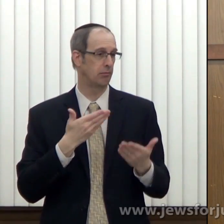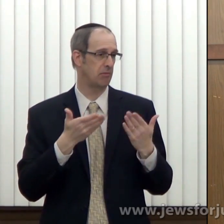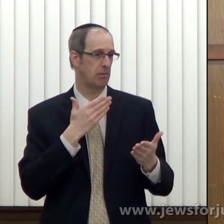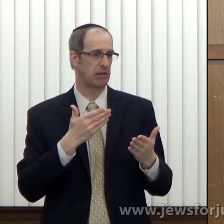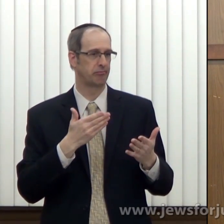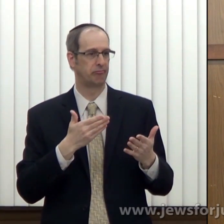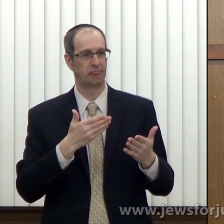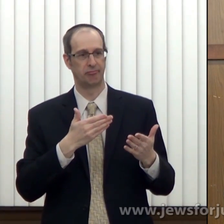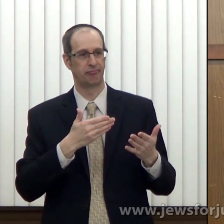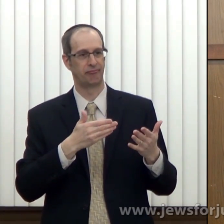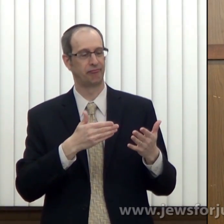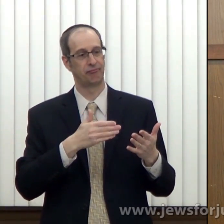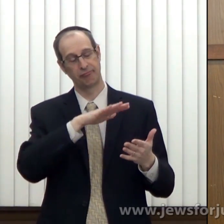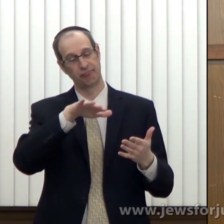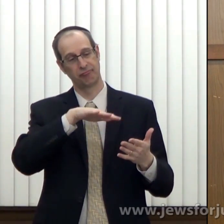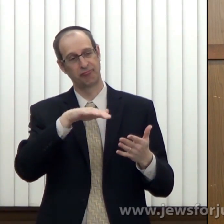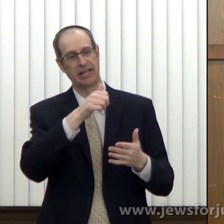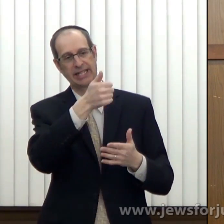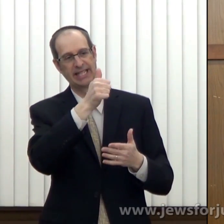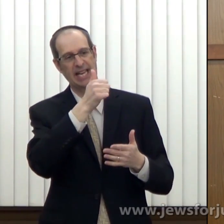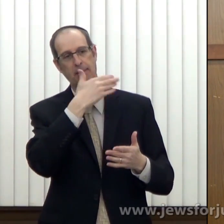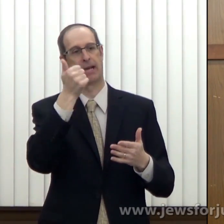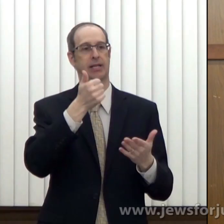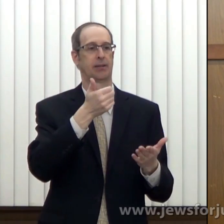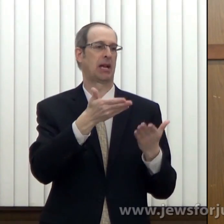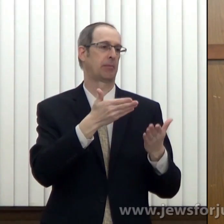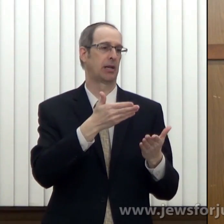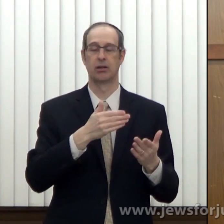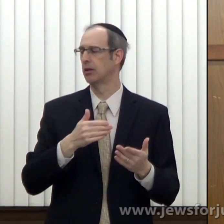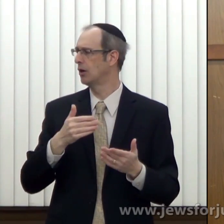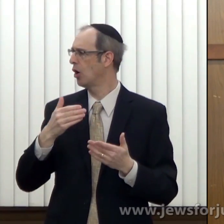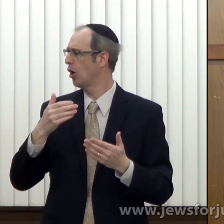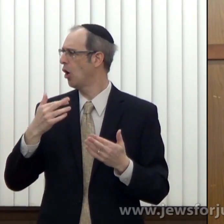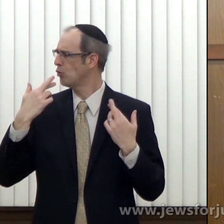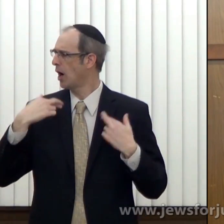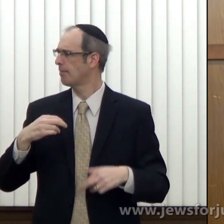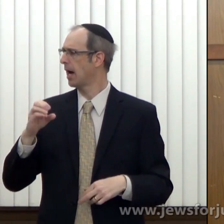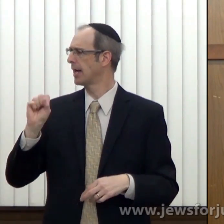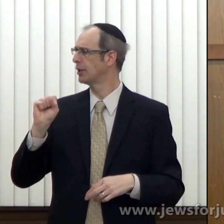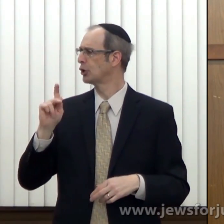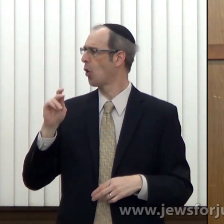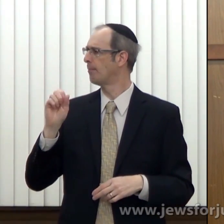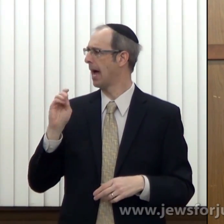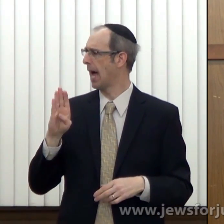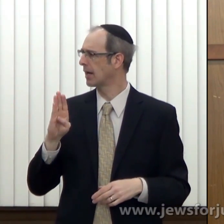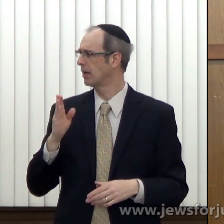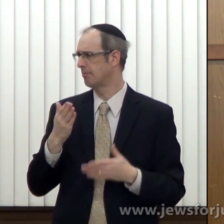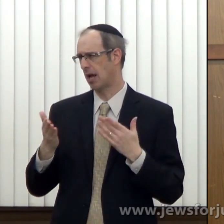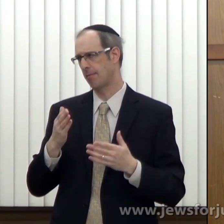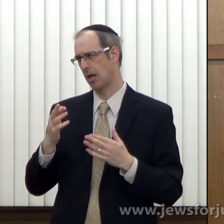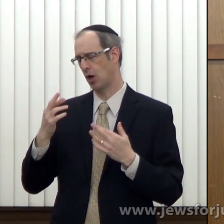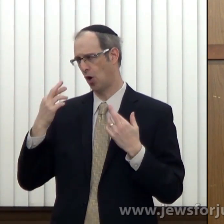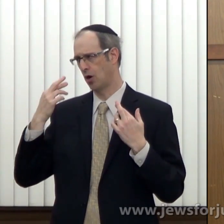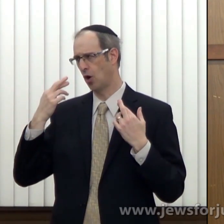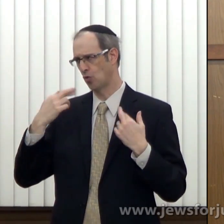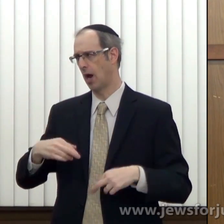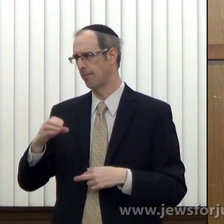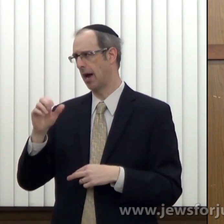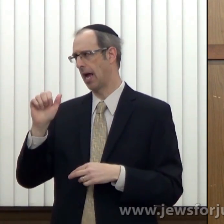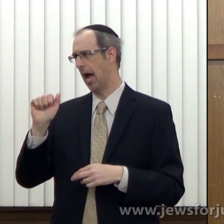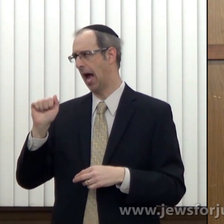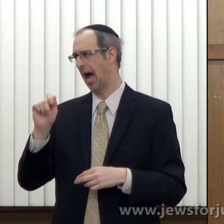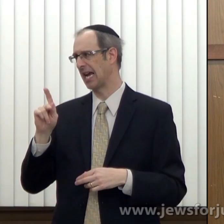10. So he said to me, well, Rabbi Skobac, didn't Rabbi Akiva